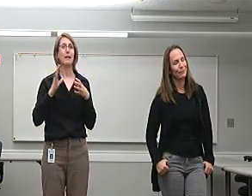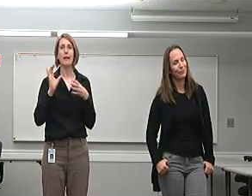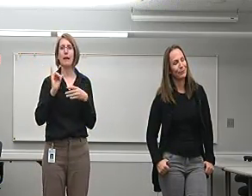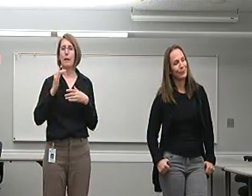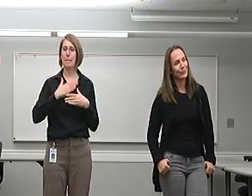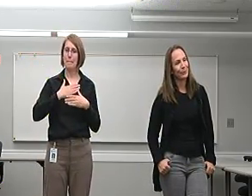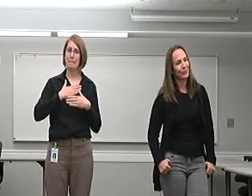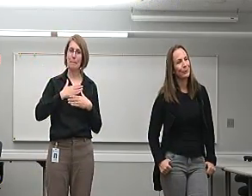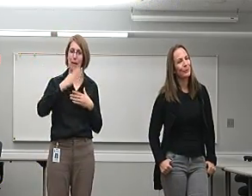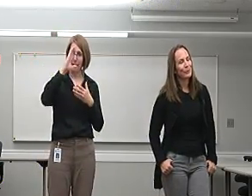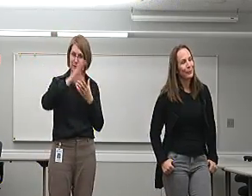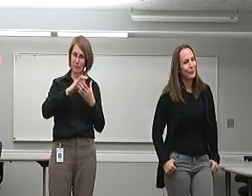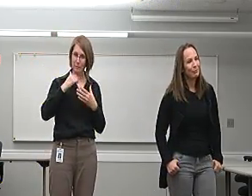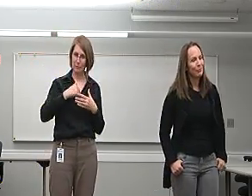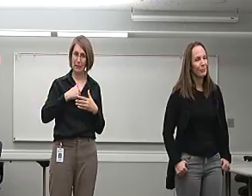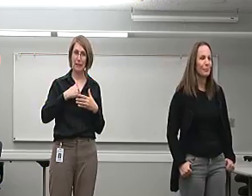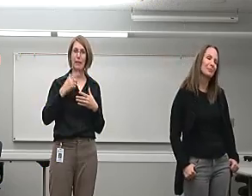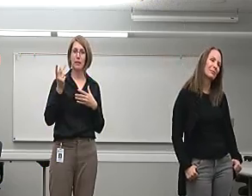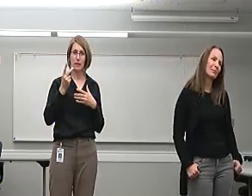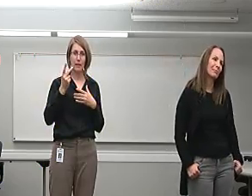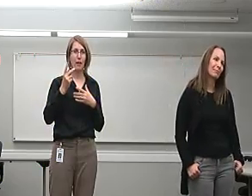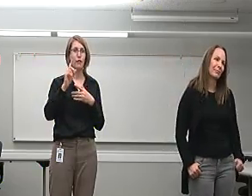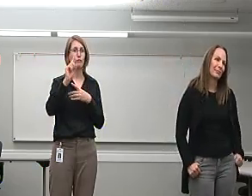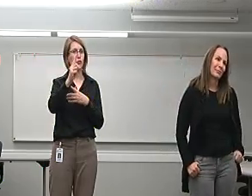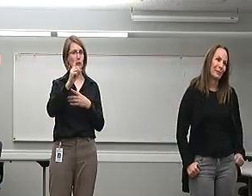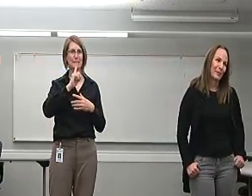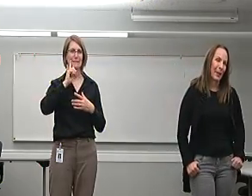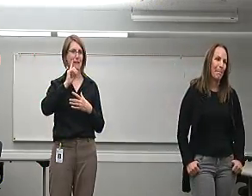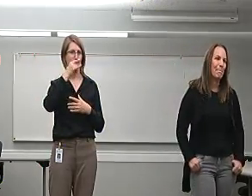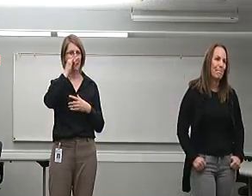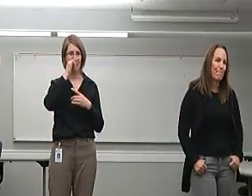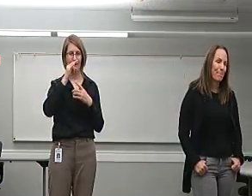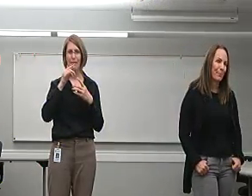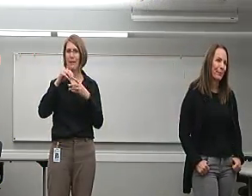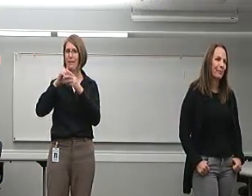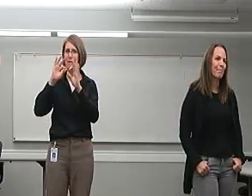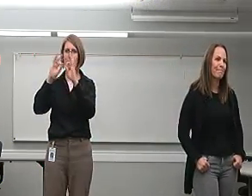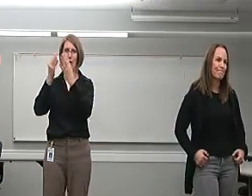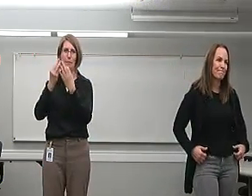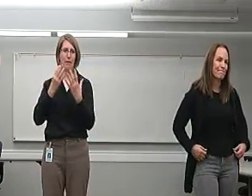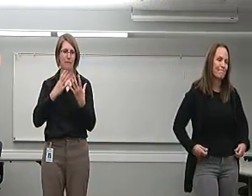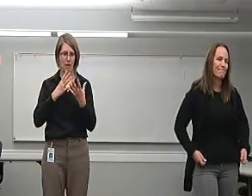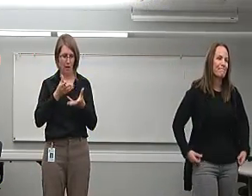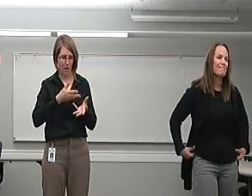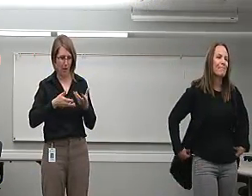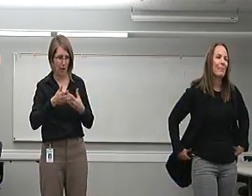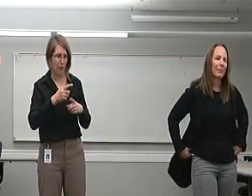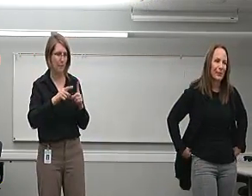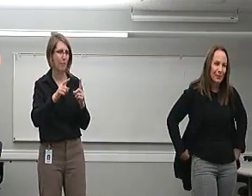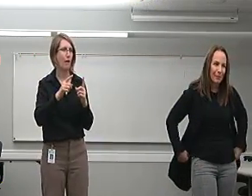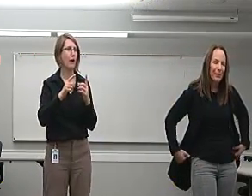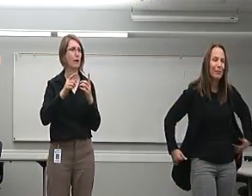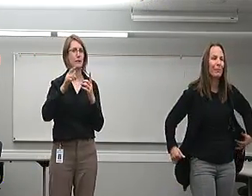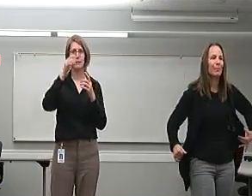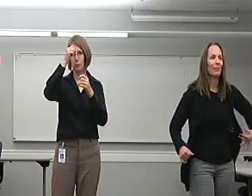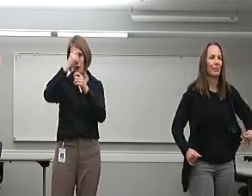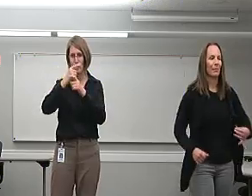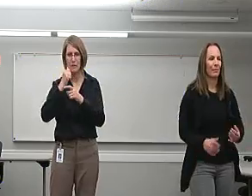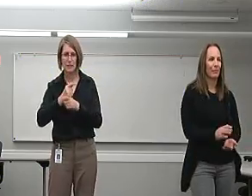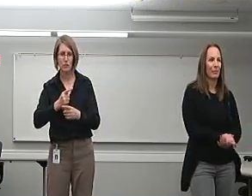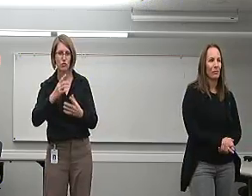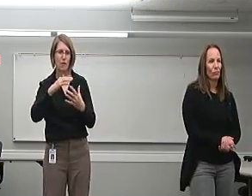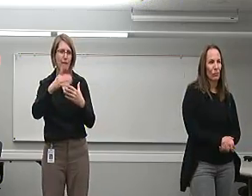I, deaf child, he's really easy to adapt. Yep. Sibling comes along. The family unit, we get lots of support.